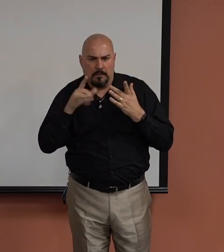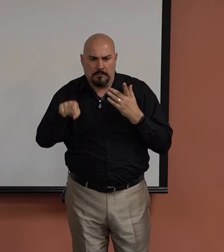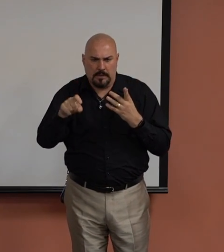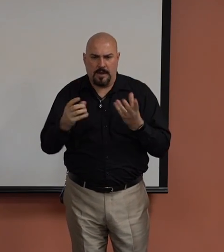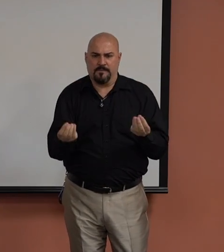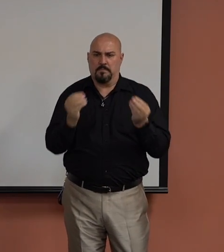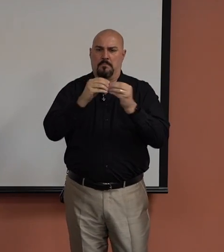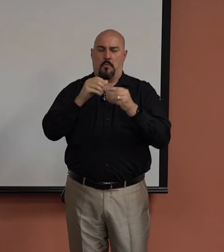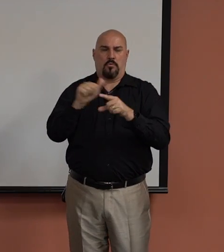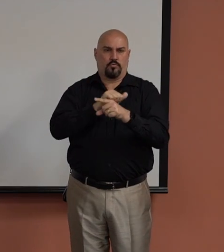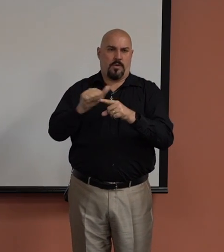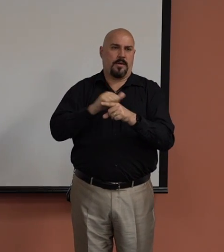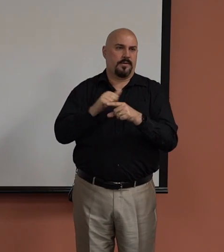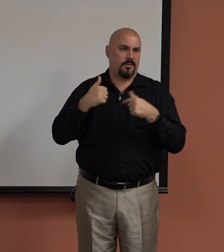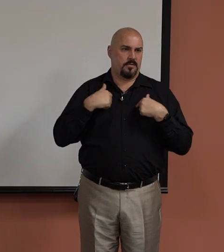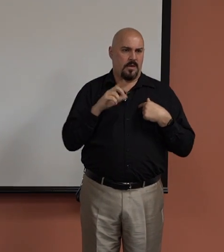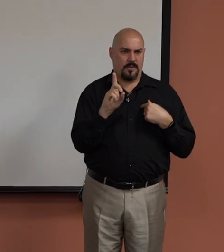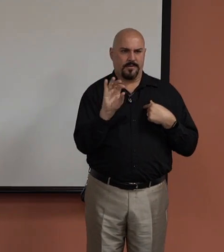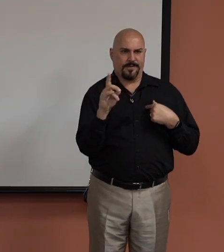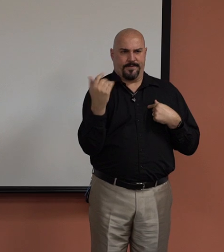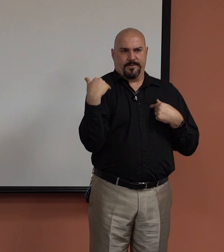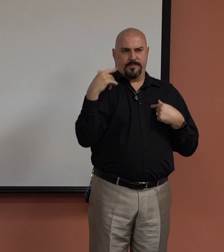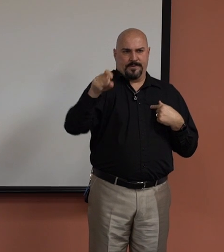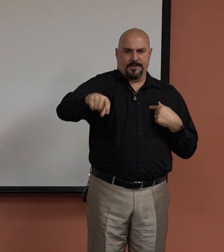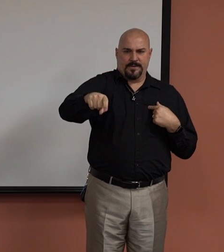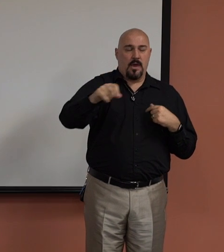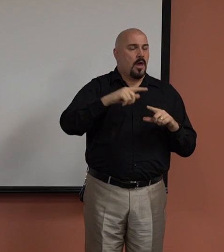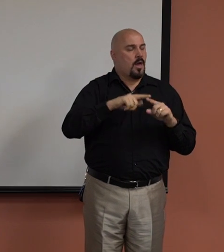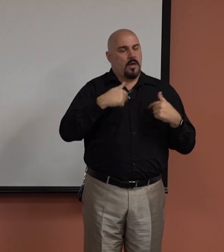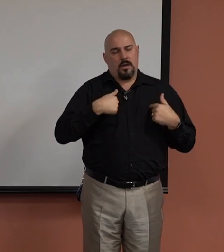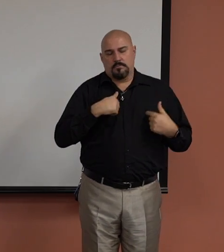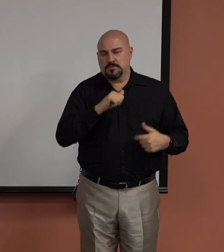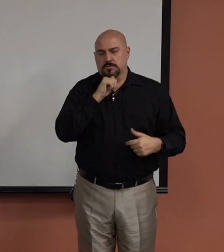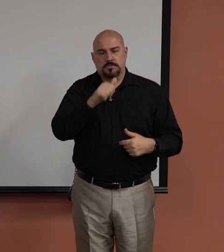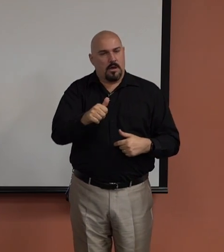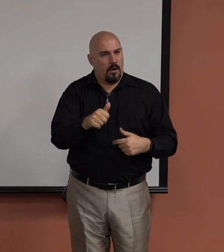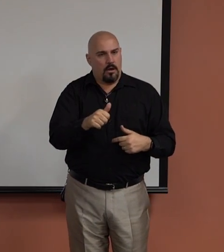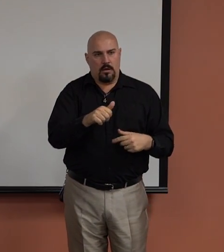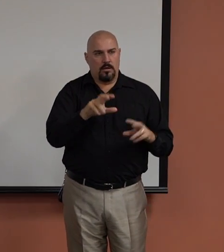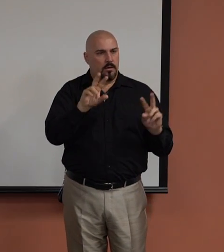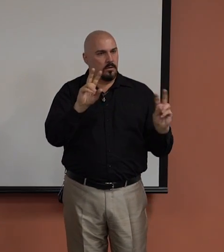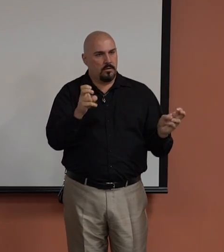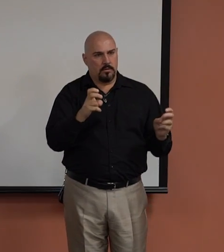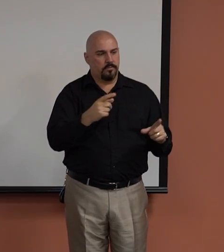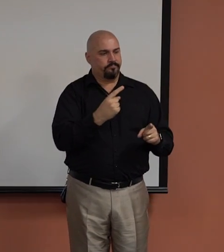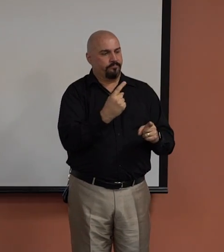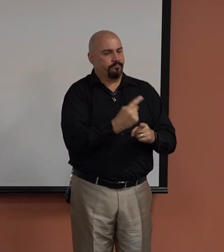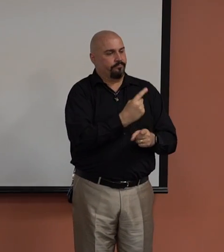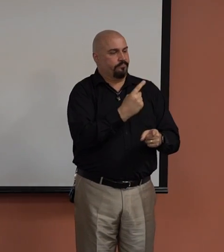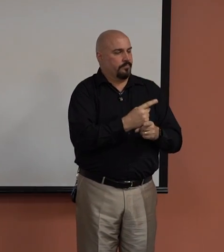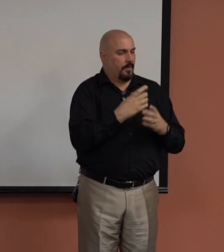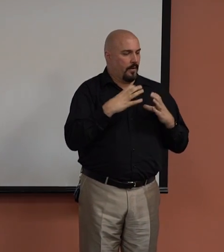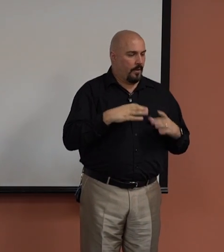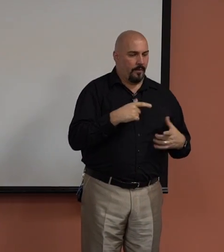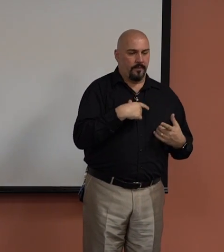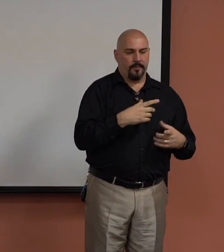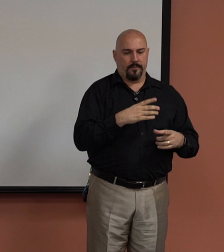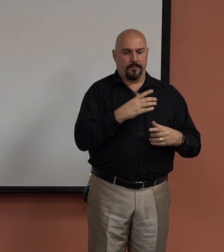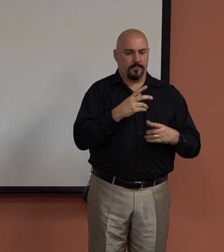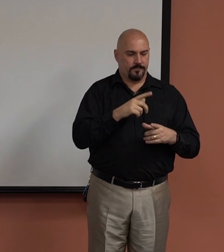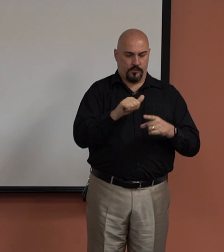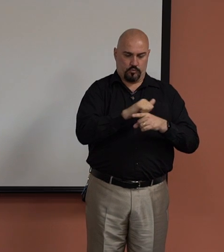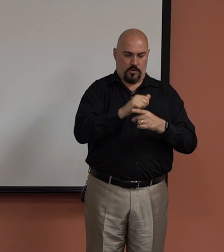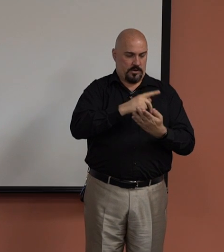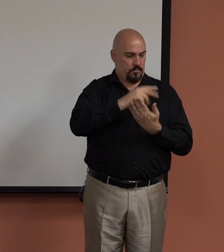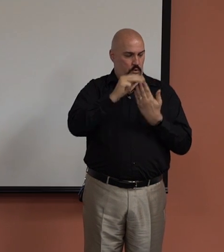client where I just I was going through a straight training program. I would go to classes, and then the